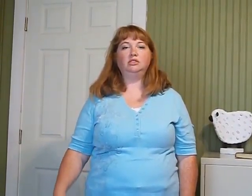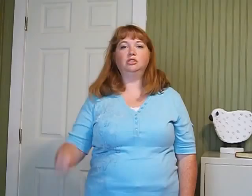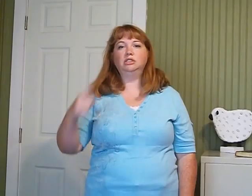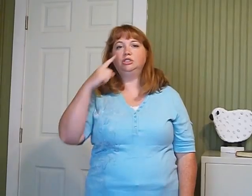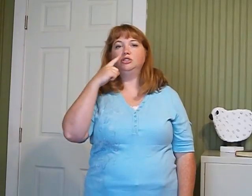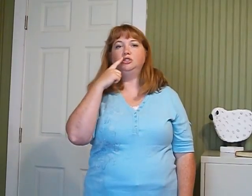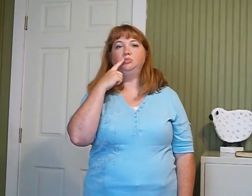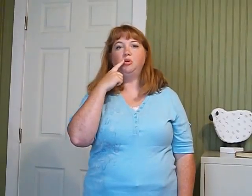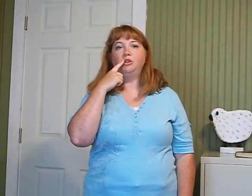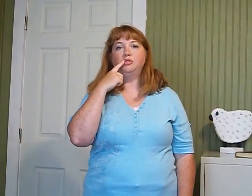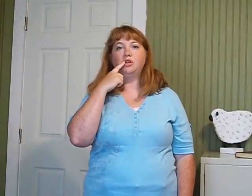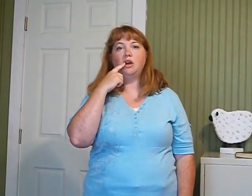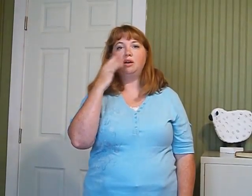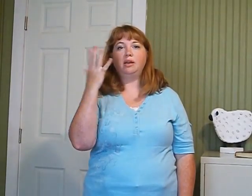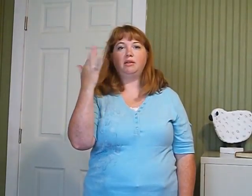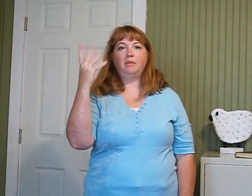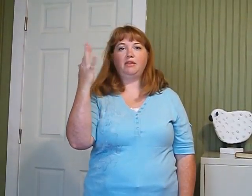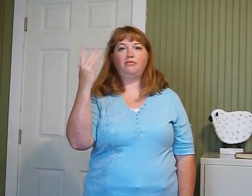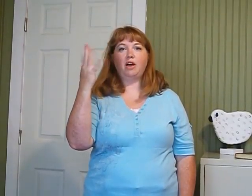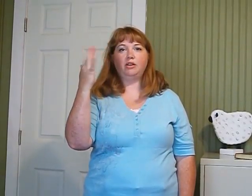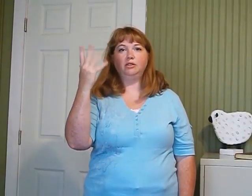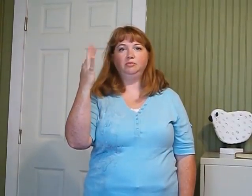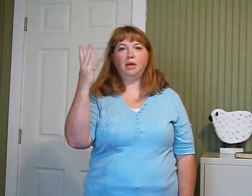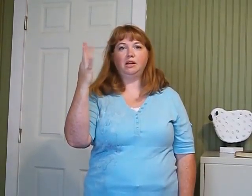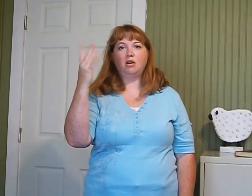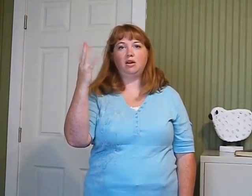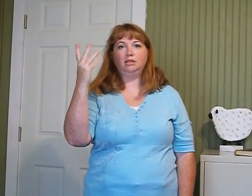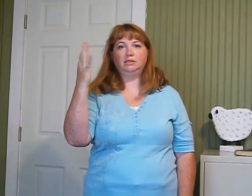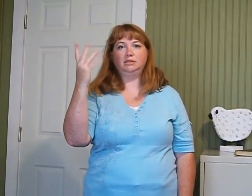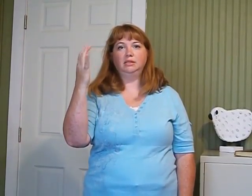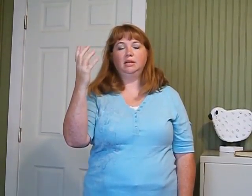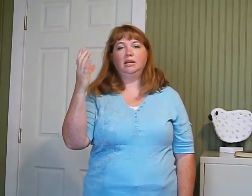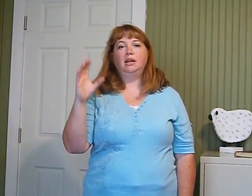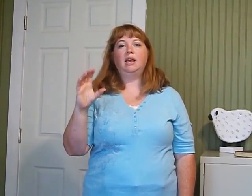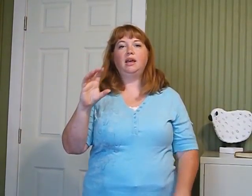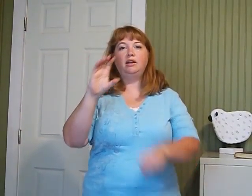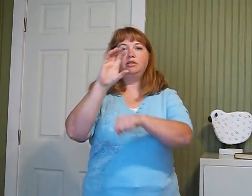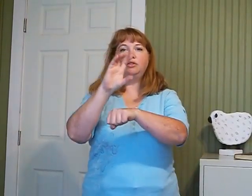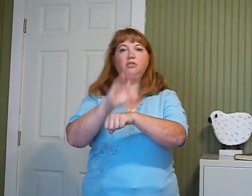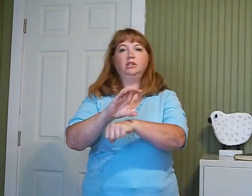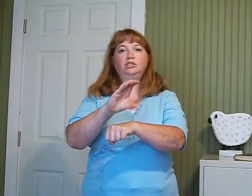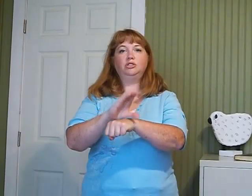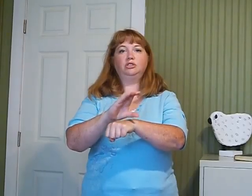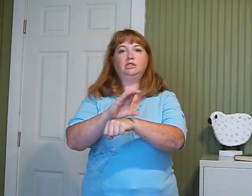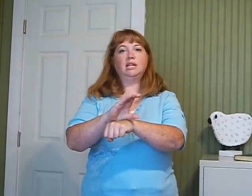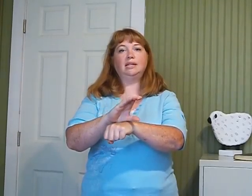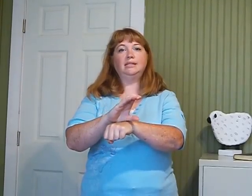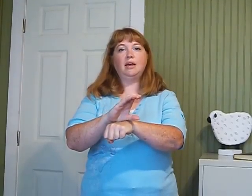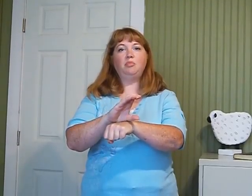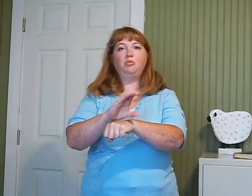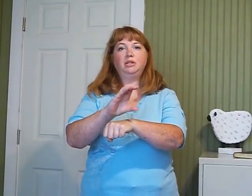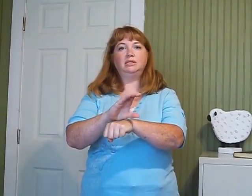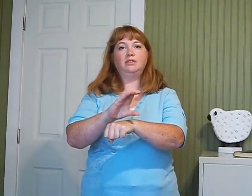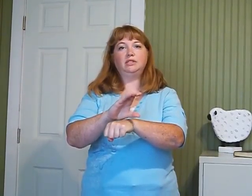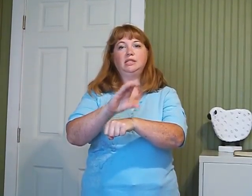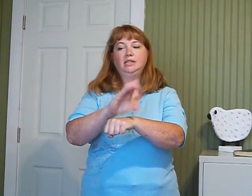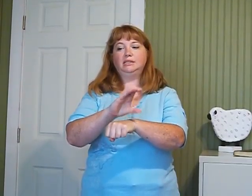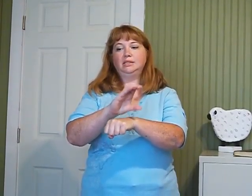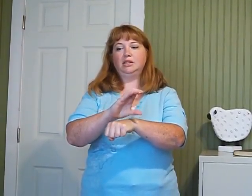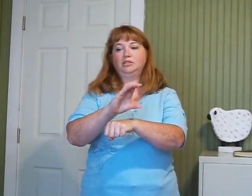Pentecost in the early church, you point at your tongue and make fire. Pentecost. And the early church, it's like temple, but instead of a T, it's the